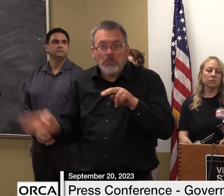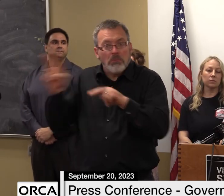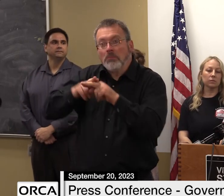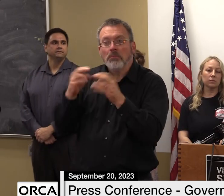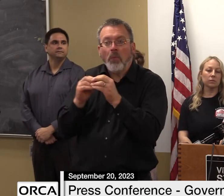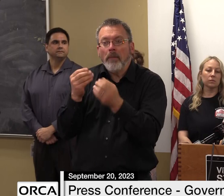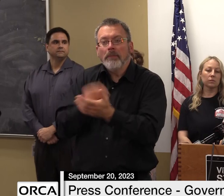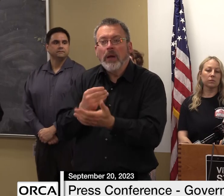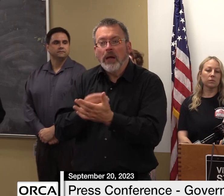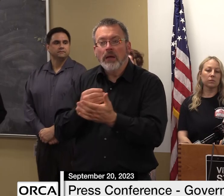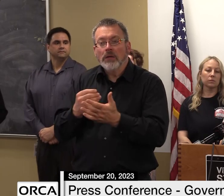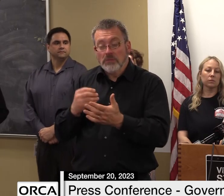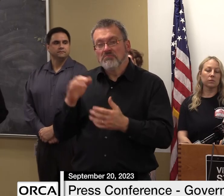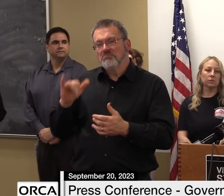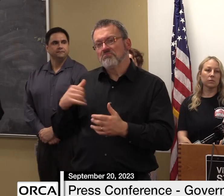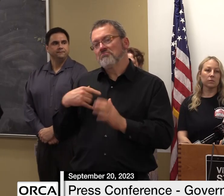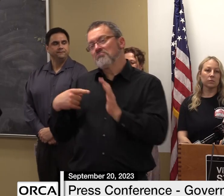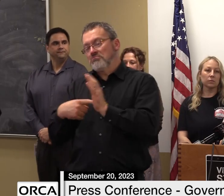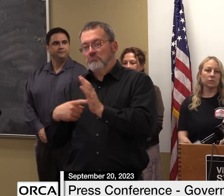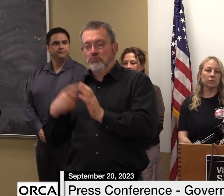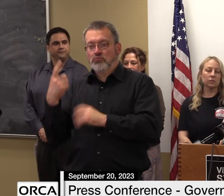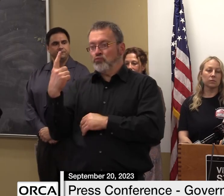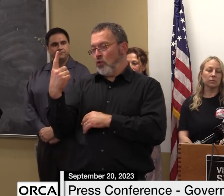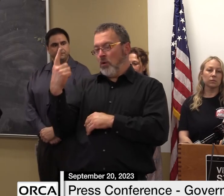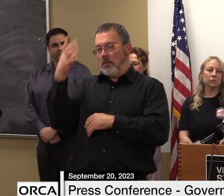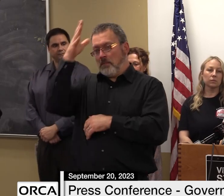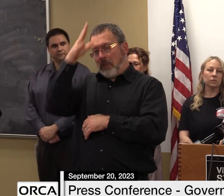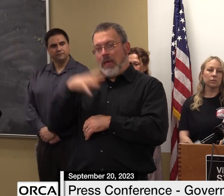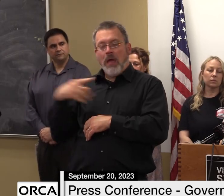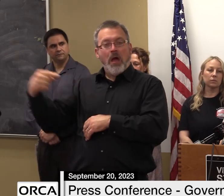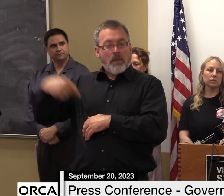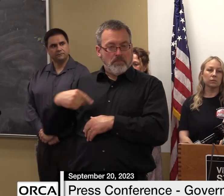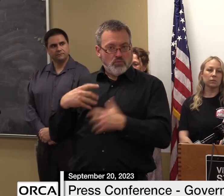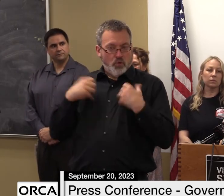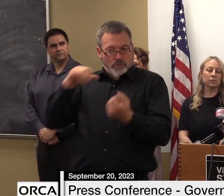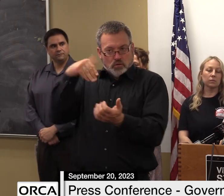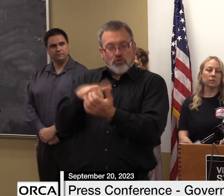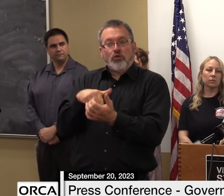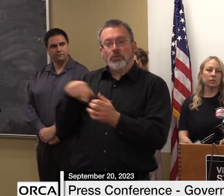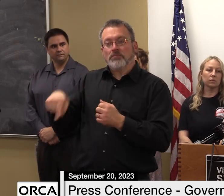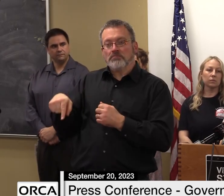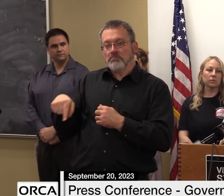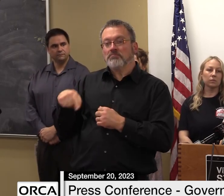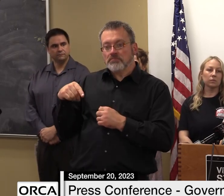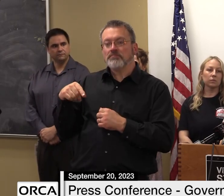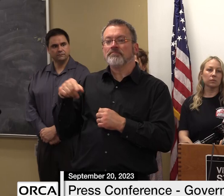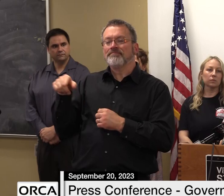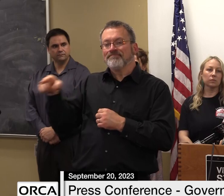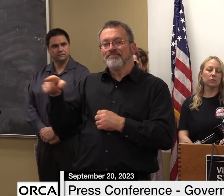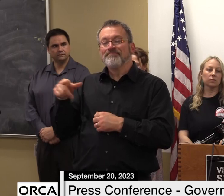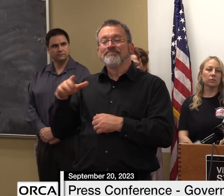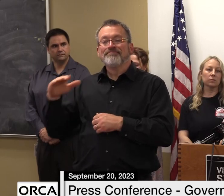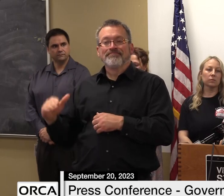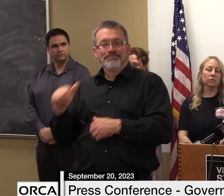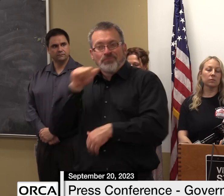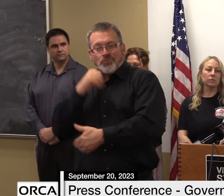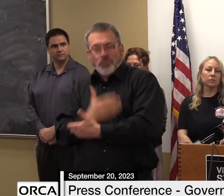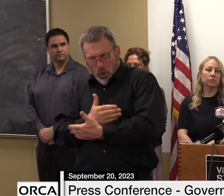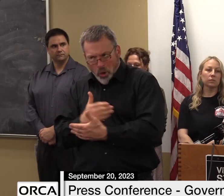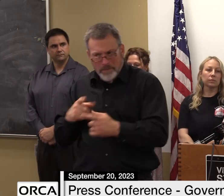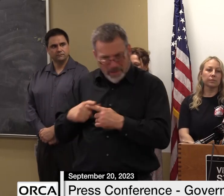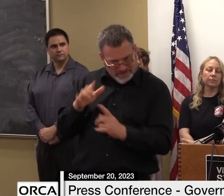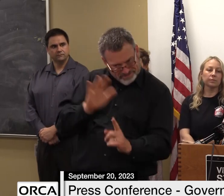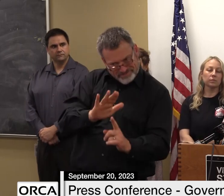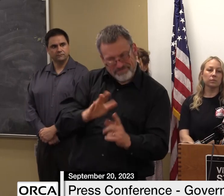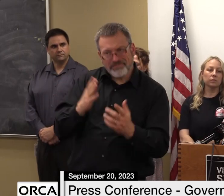A gentleman came into the DRC, Disaster Recovery Center, with his granddaughter to inquire about his case. He felt he wasn't giving the